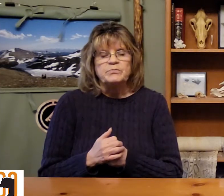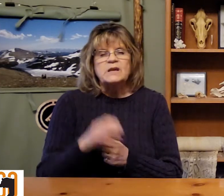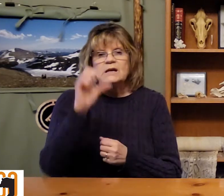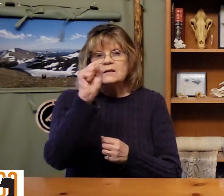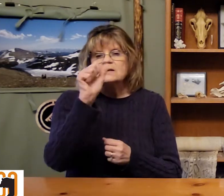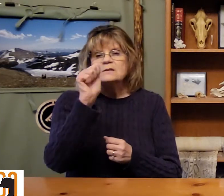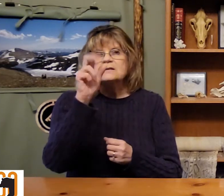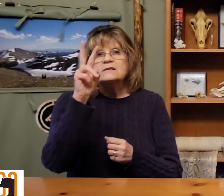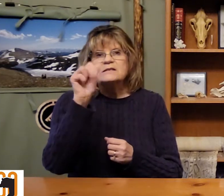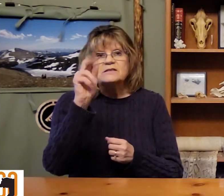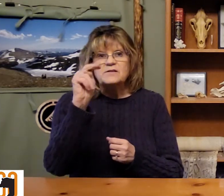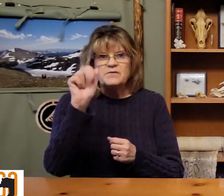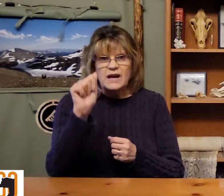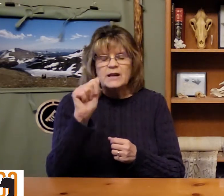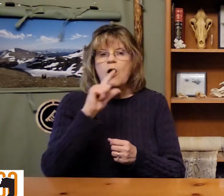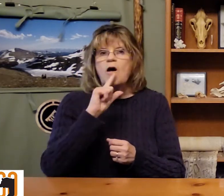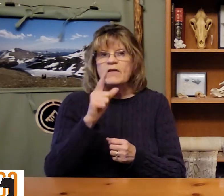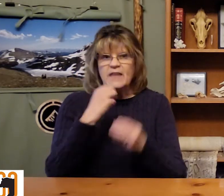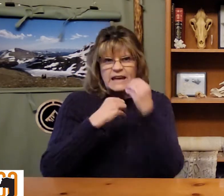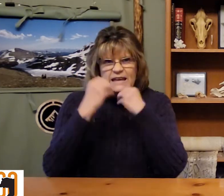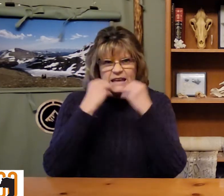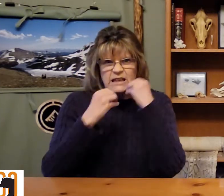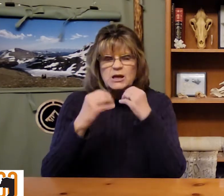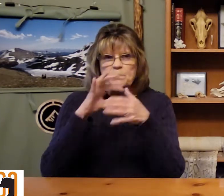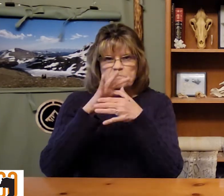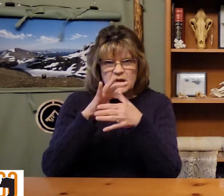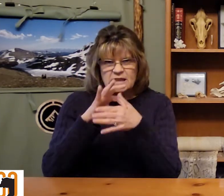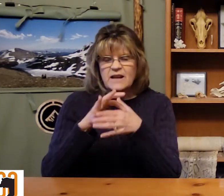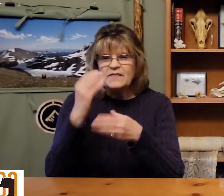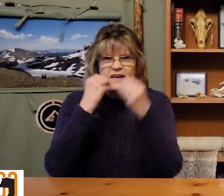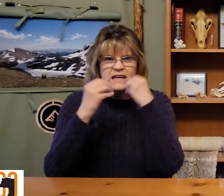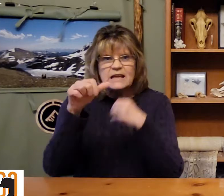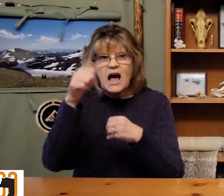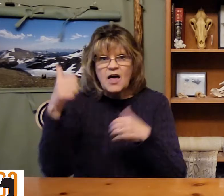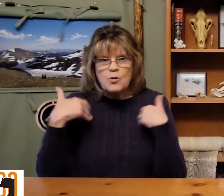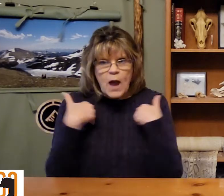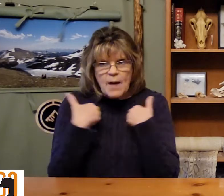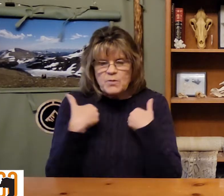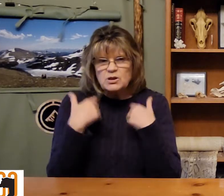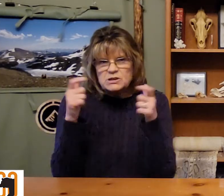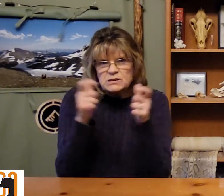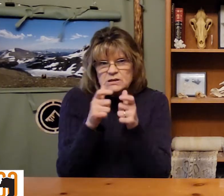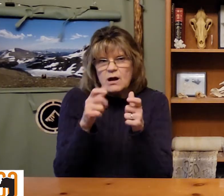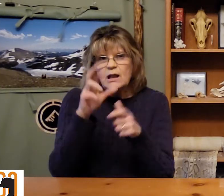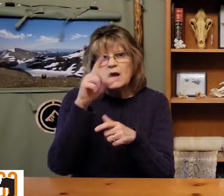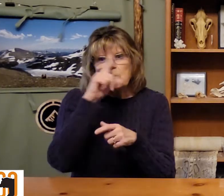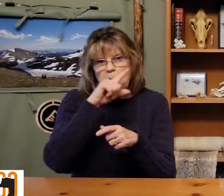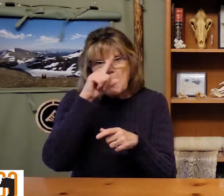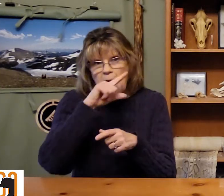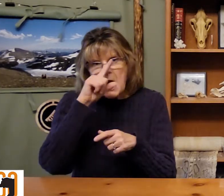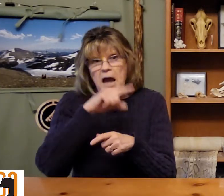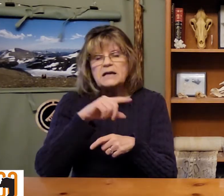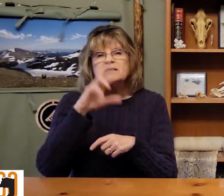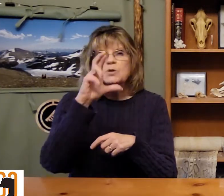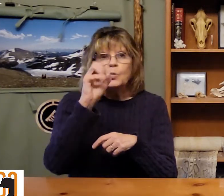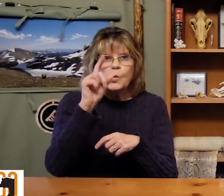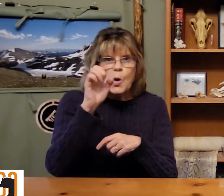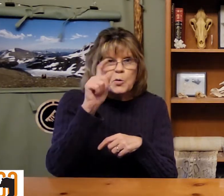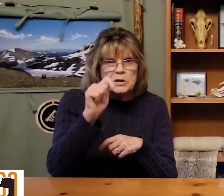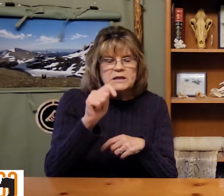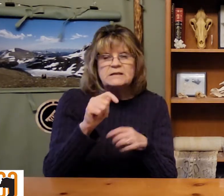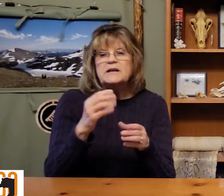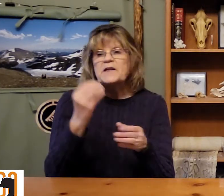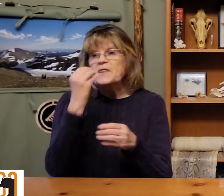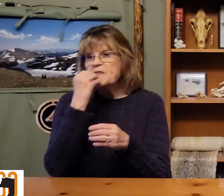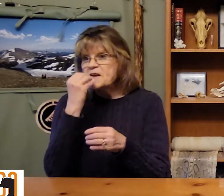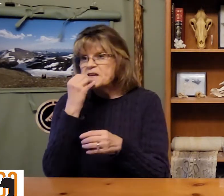Savannah monitors are carnivores. They eat other animals like small mammals, like rodents or mice. They also